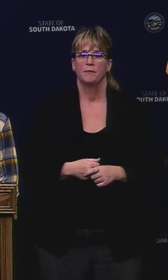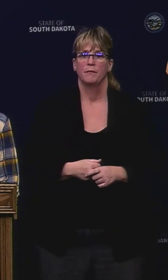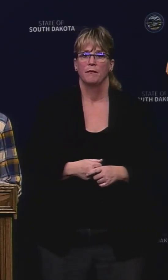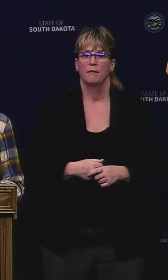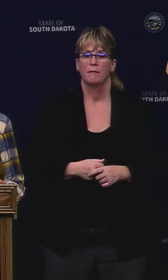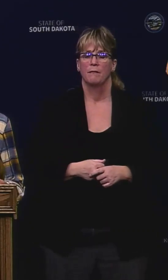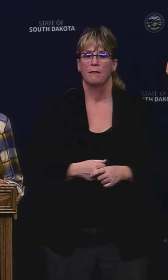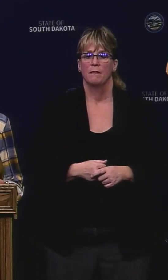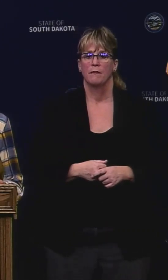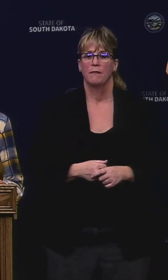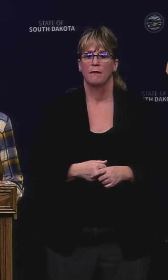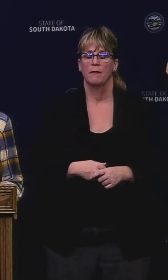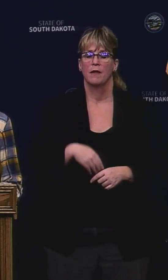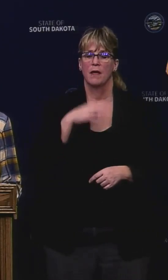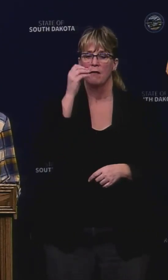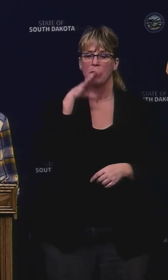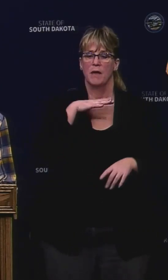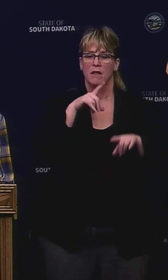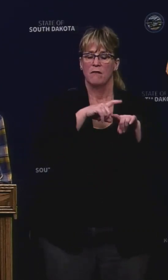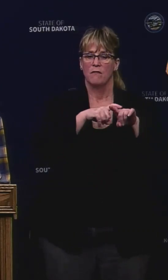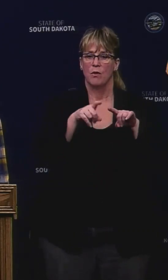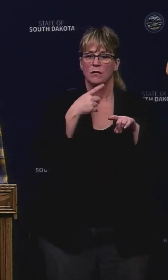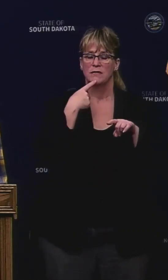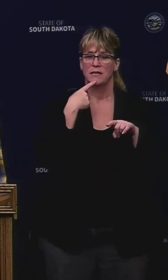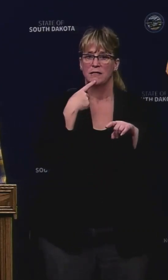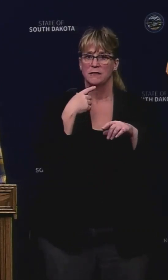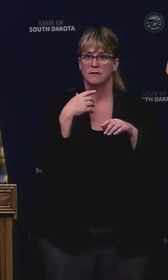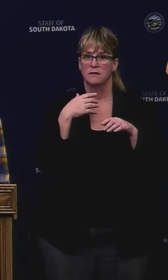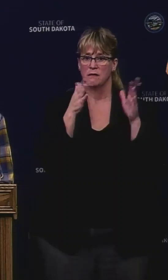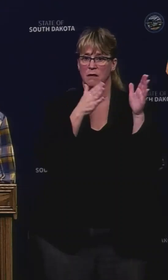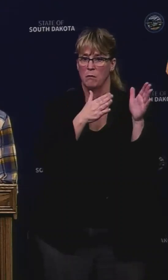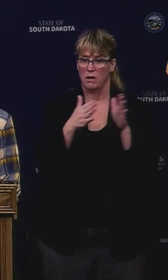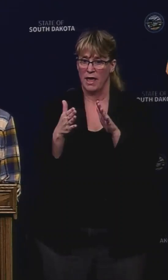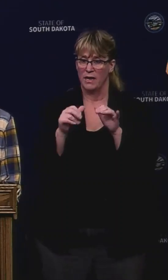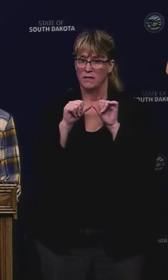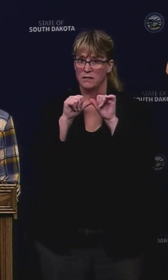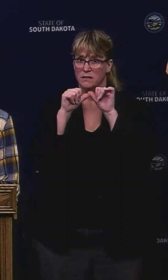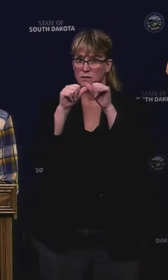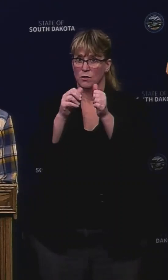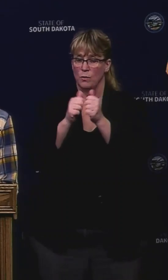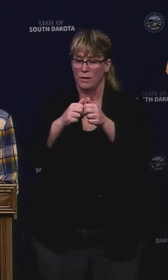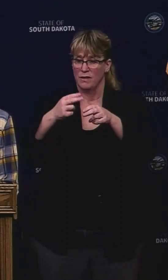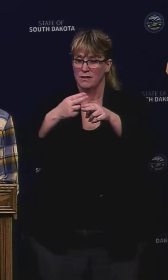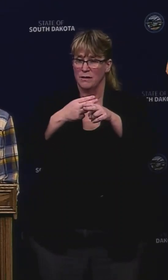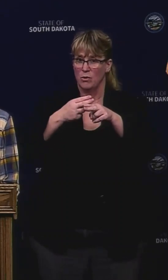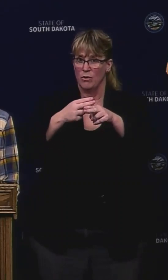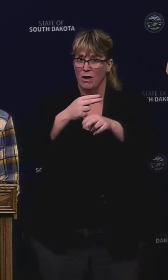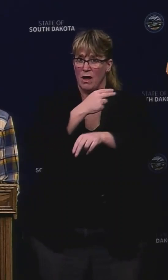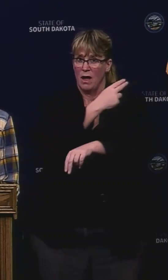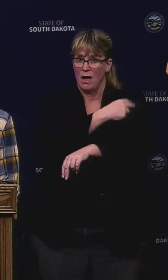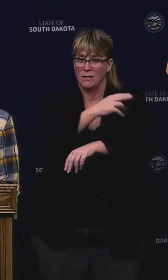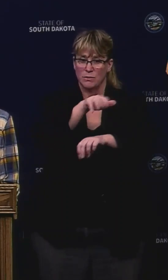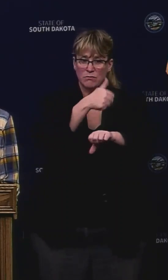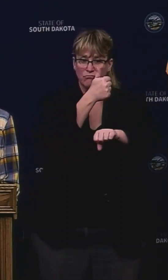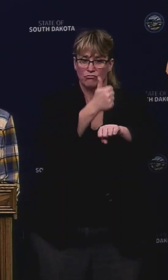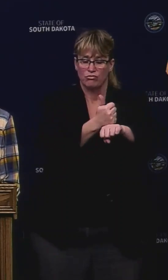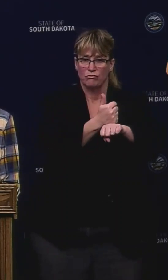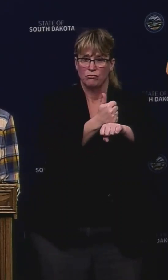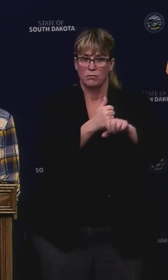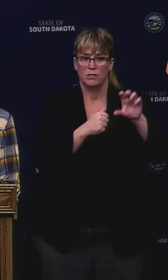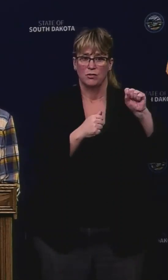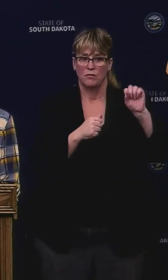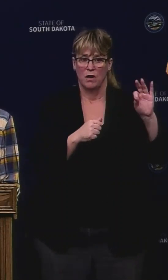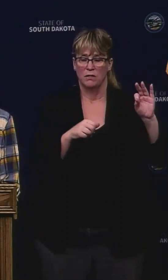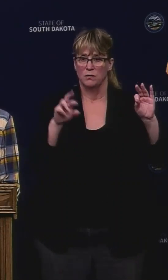if I could. Is the plan to continue moving forward with the temporary hospitals in Sioux Falls and